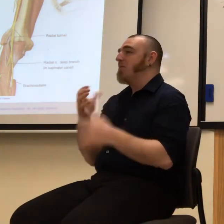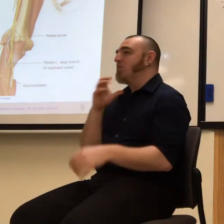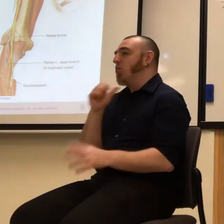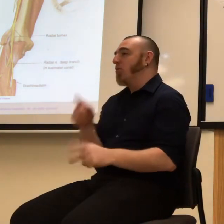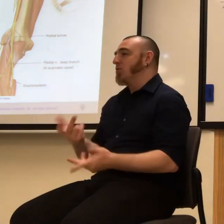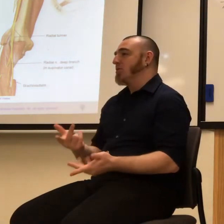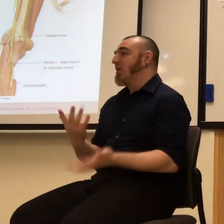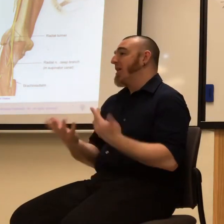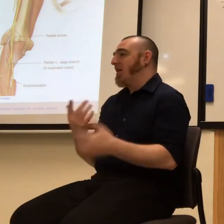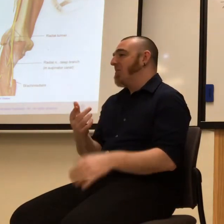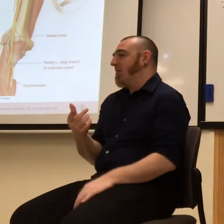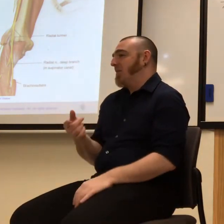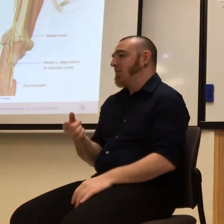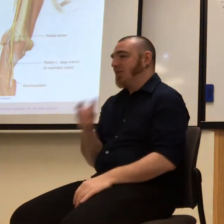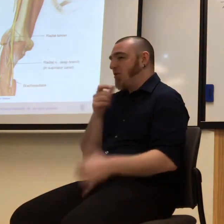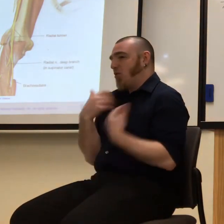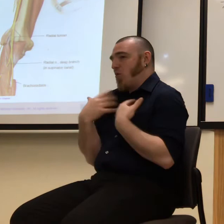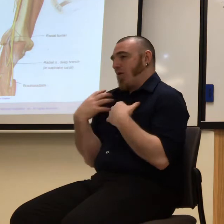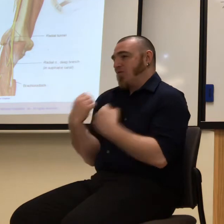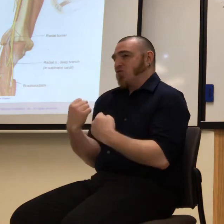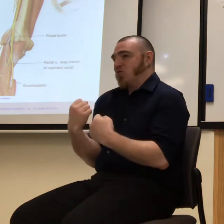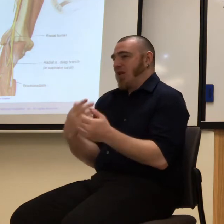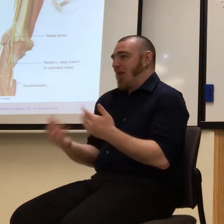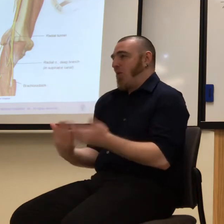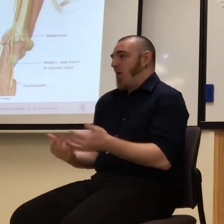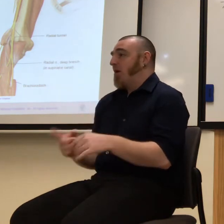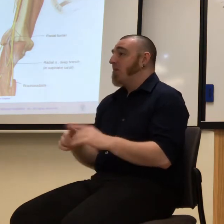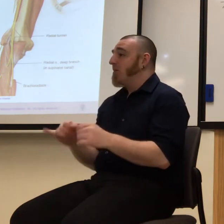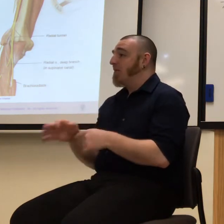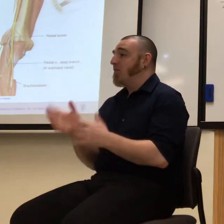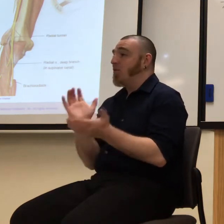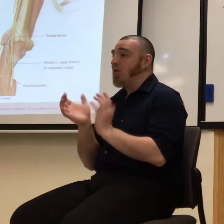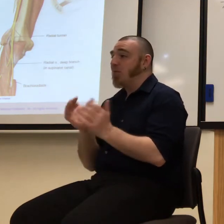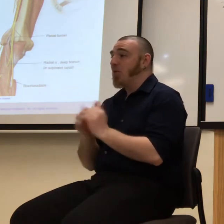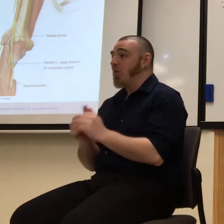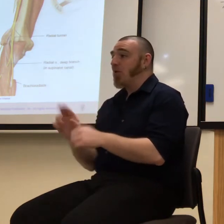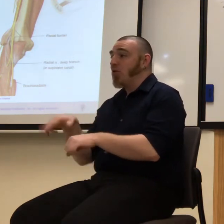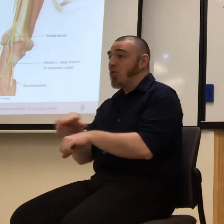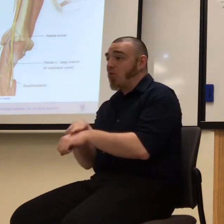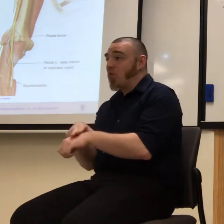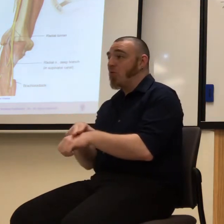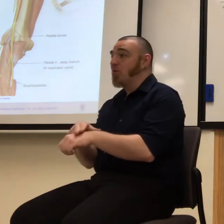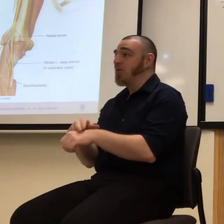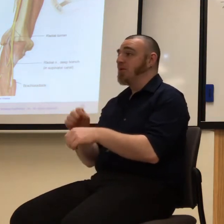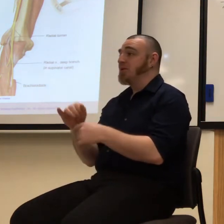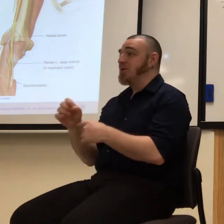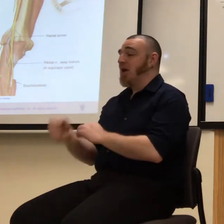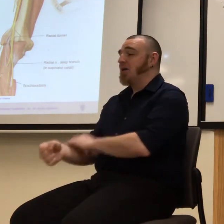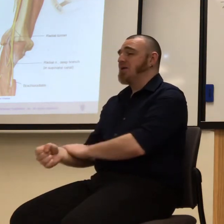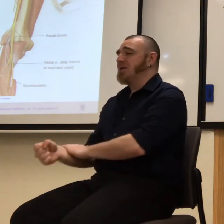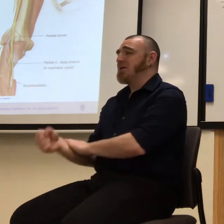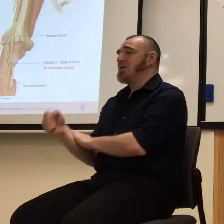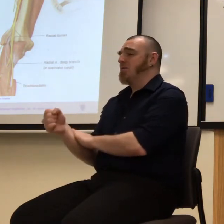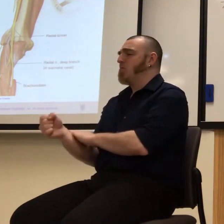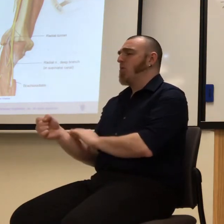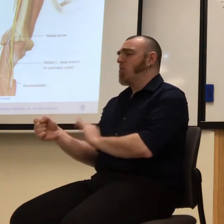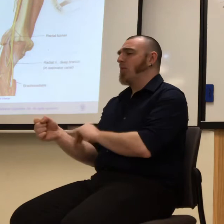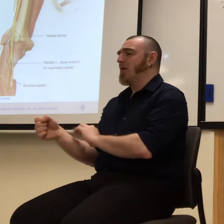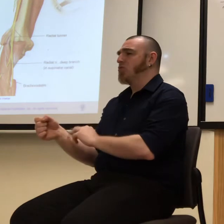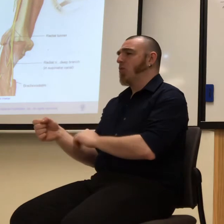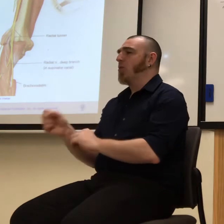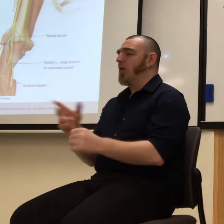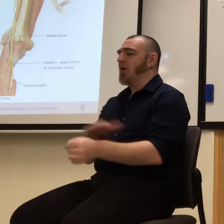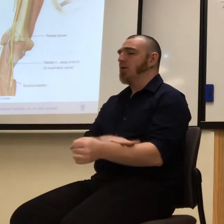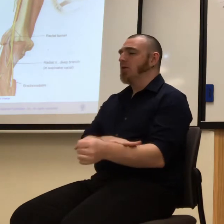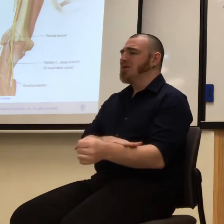they don't have that much strength to begin with. But if you compare the normal side, you can start to test for muscle function. We'll see that in the video,